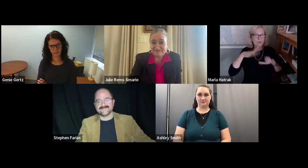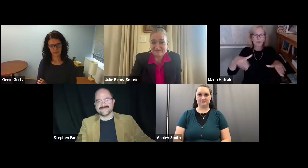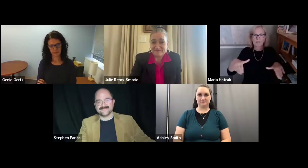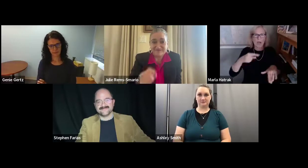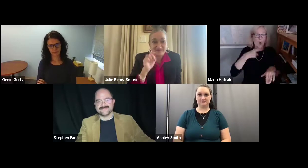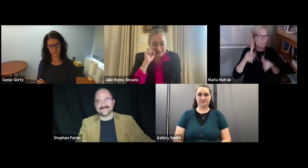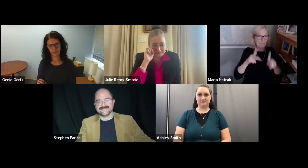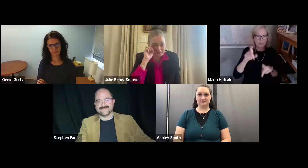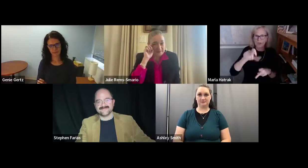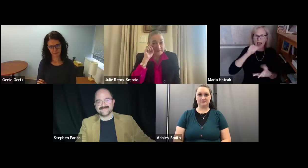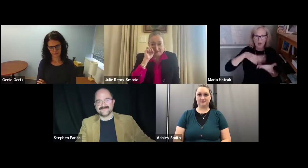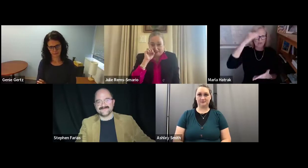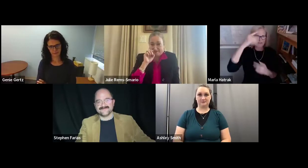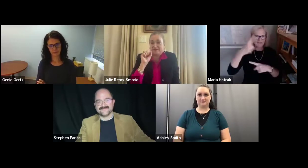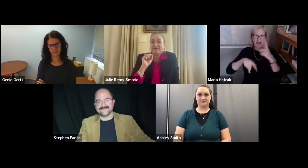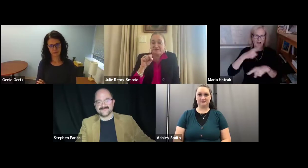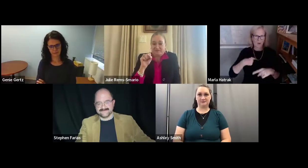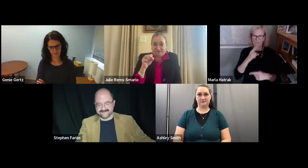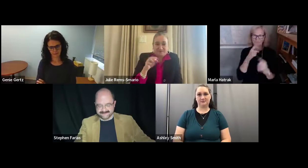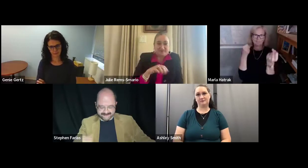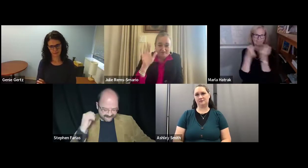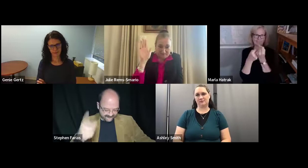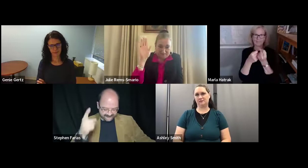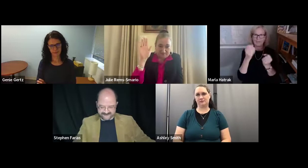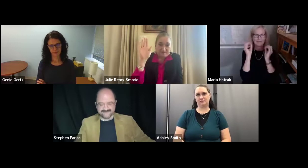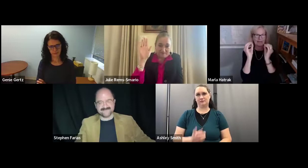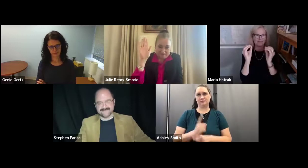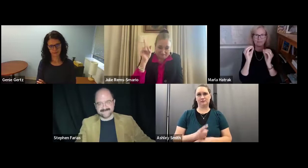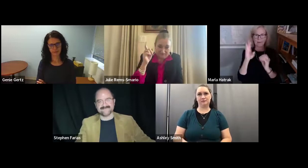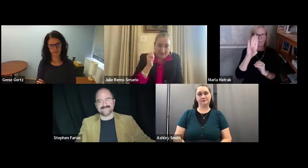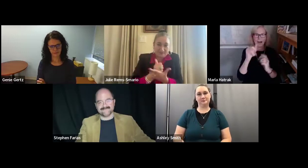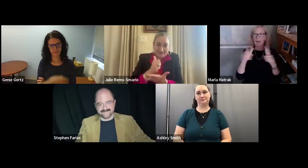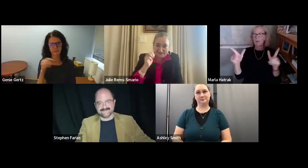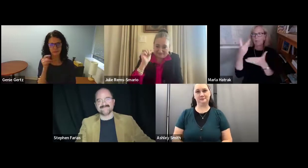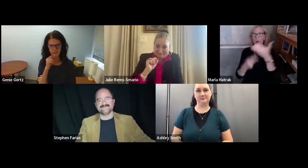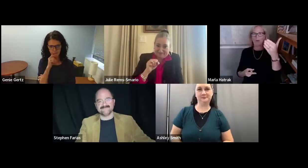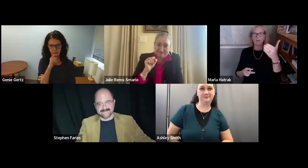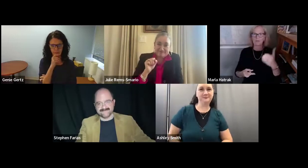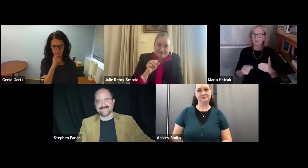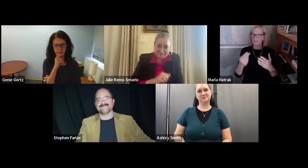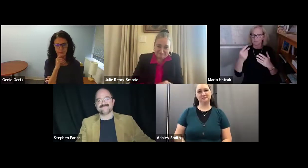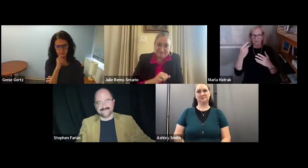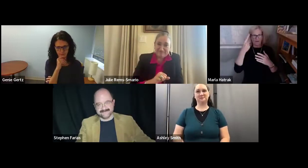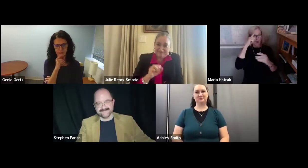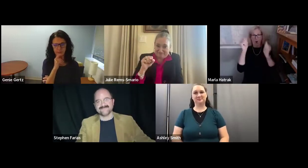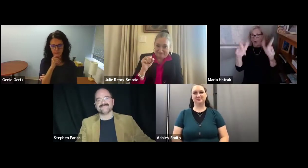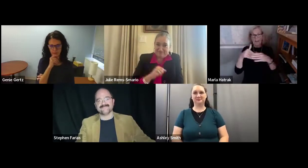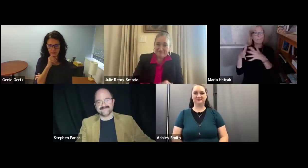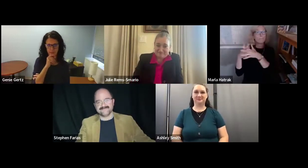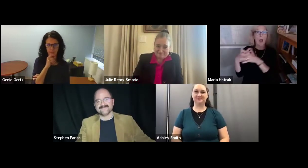of skills applied to someone who's learning ASL, we need to have that in place. But what we're having in our country